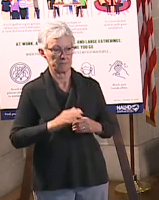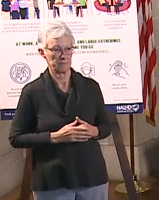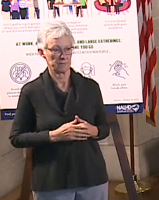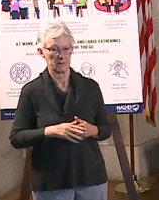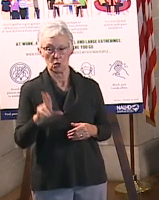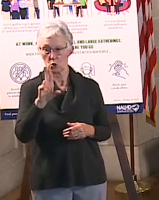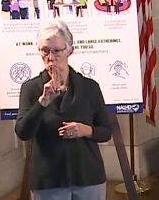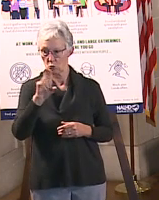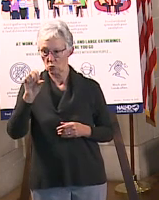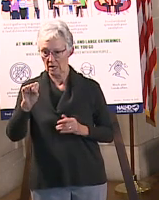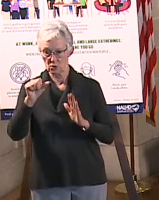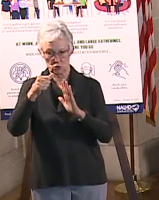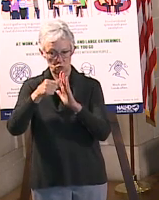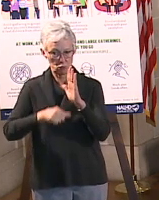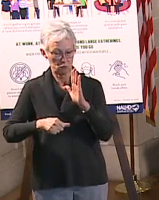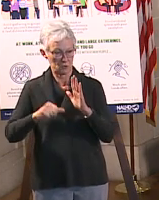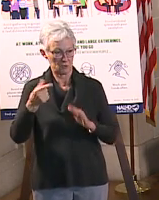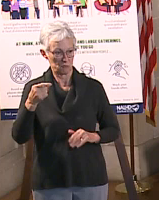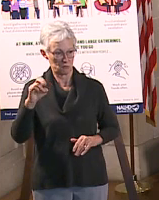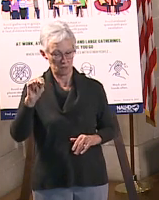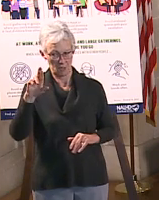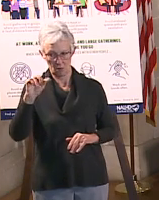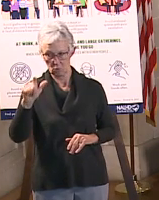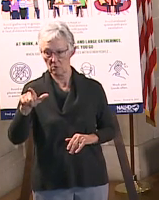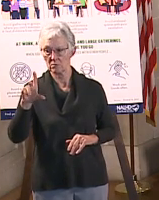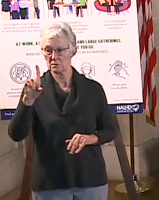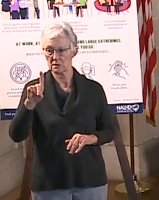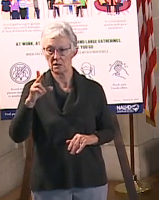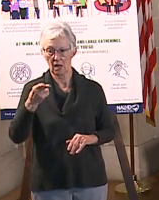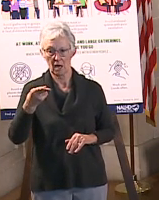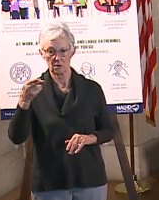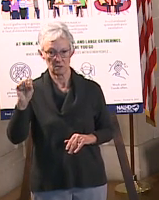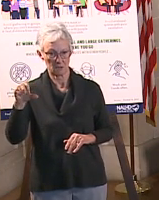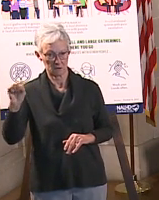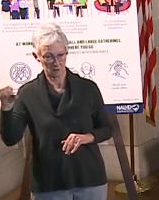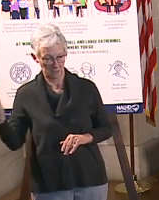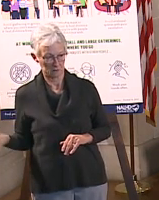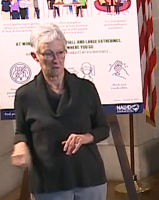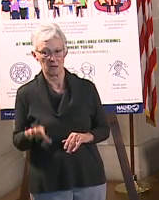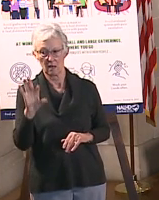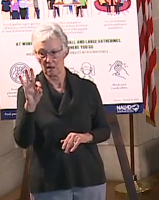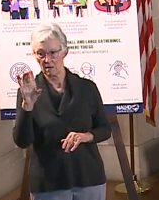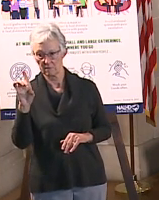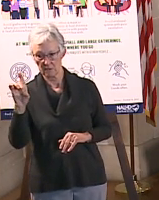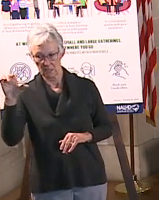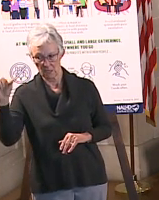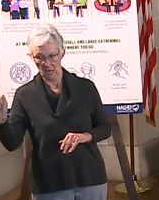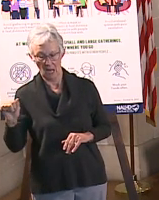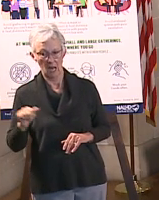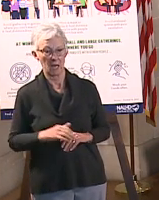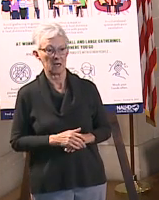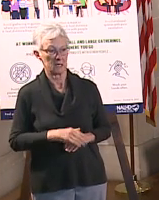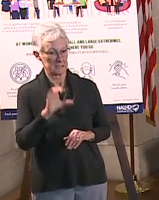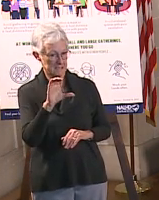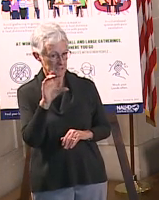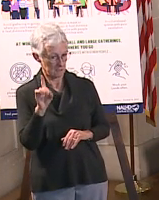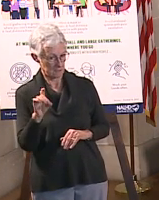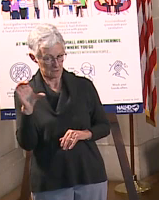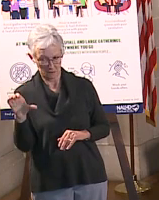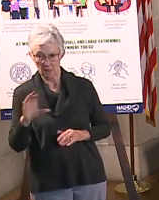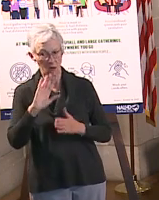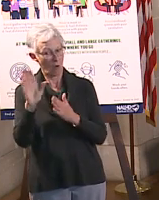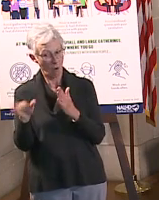Disease Control, the Department of Health and Human Services, and the Food and Drug Administration have all issued